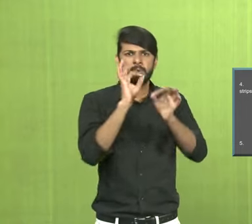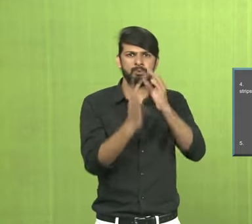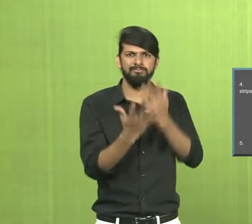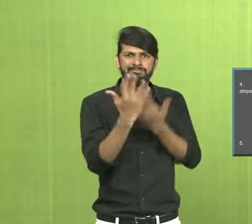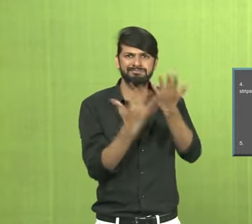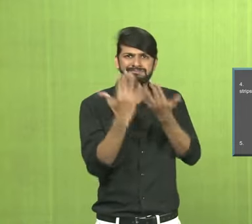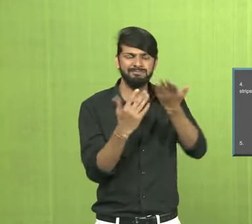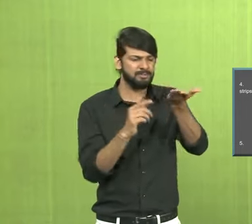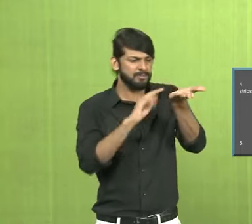soot,